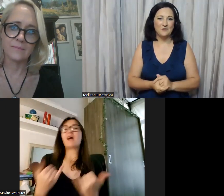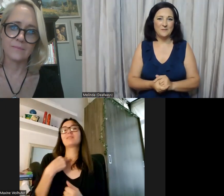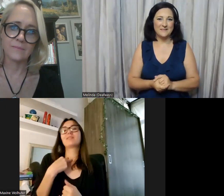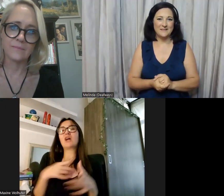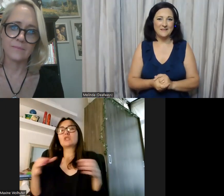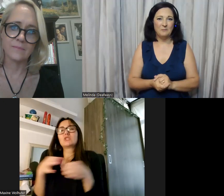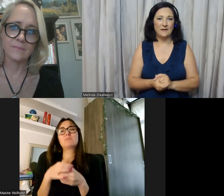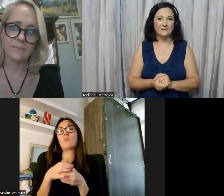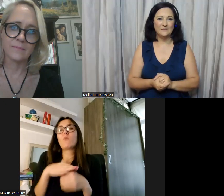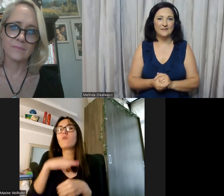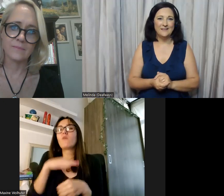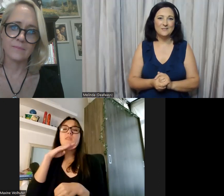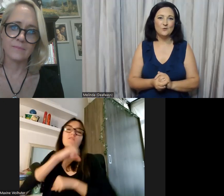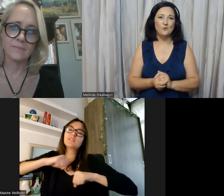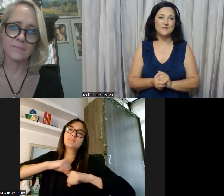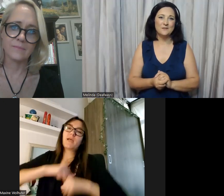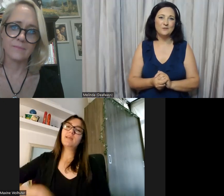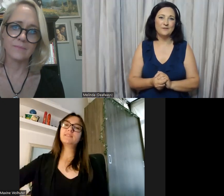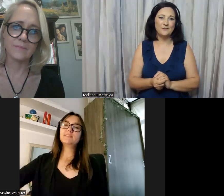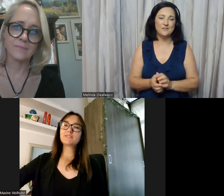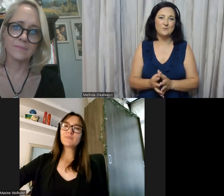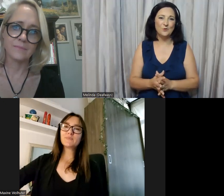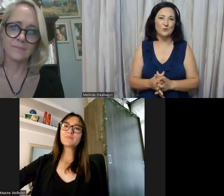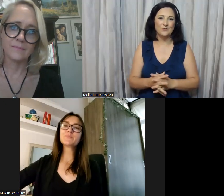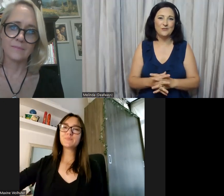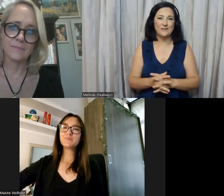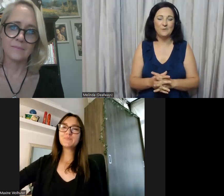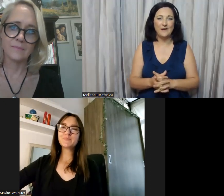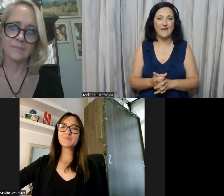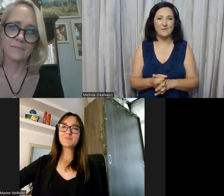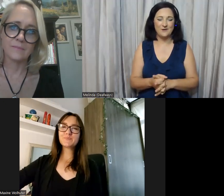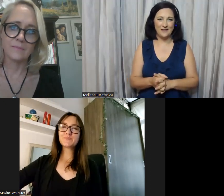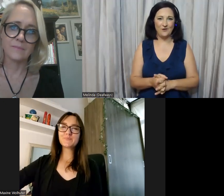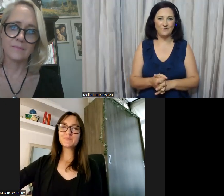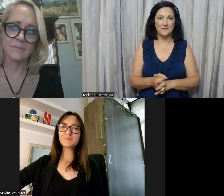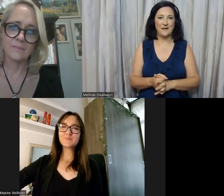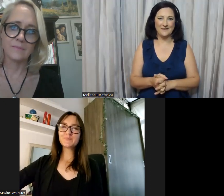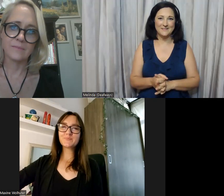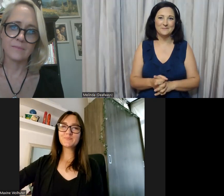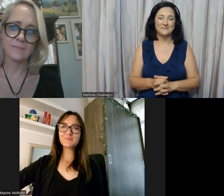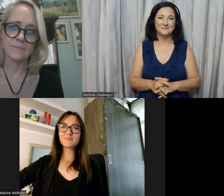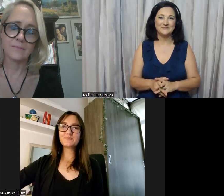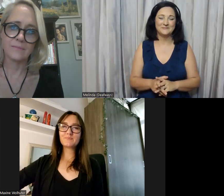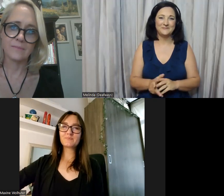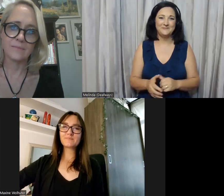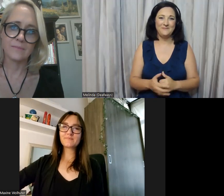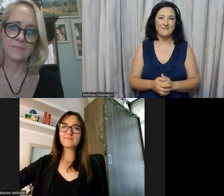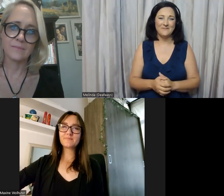keep myself busy. But it's all still very small. You know, here where I am, I don't have a lot of space.